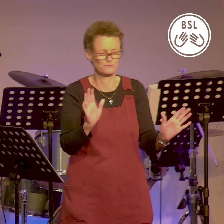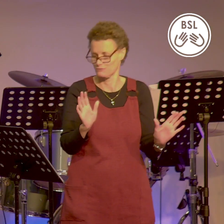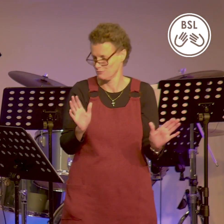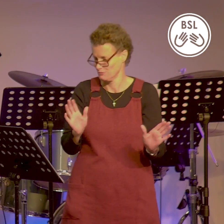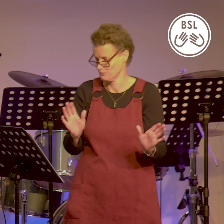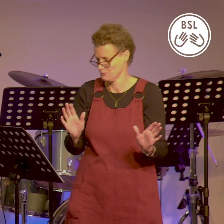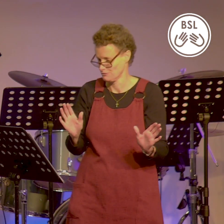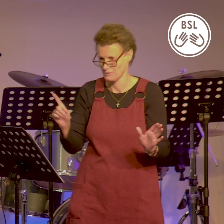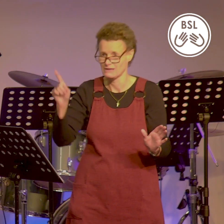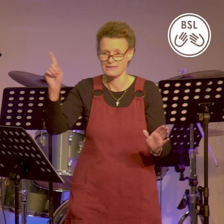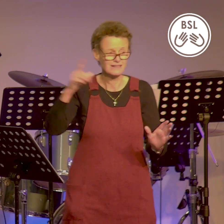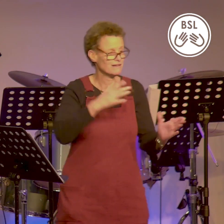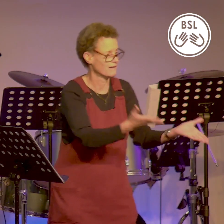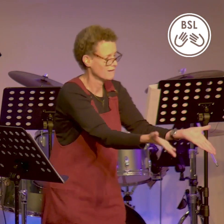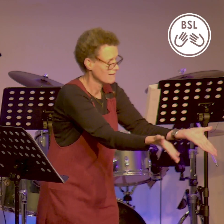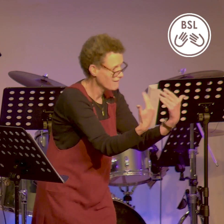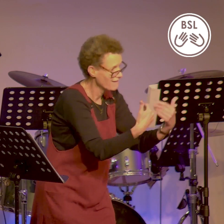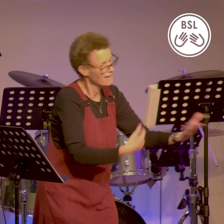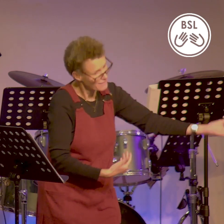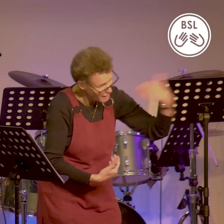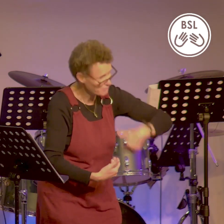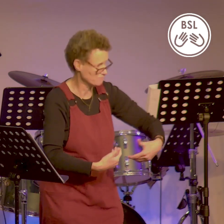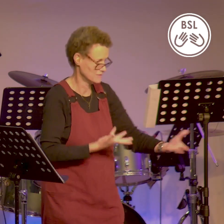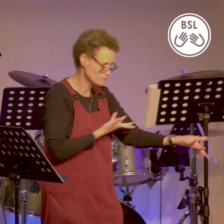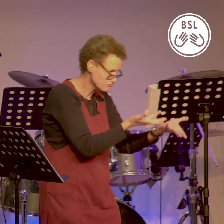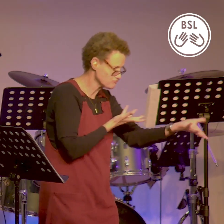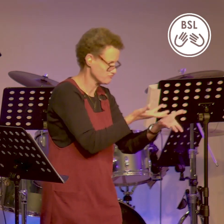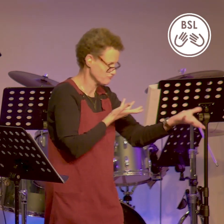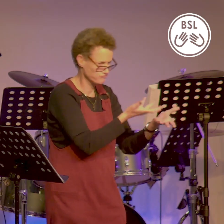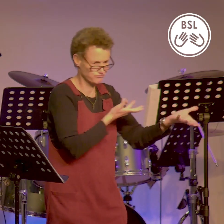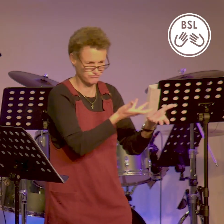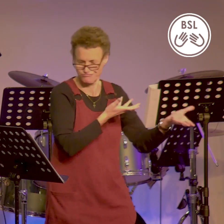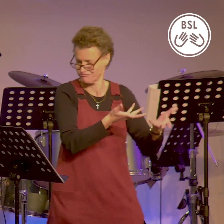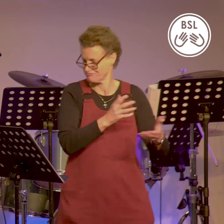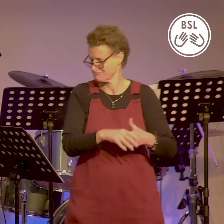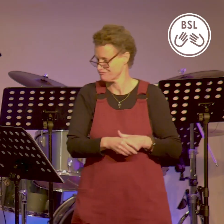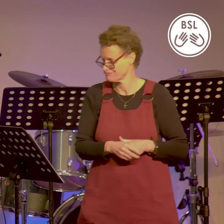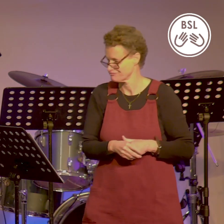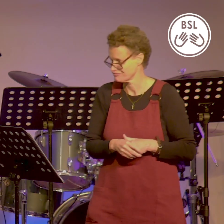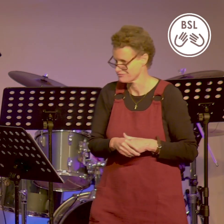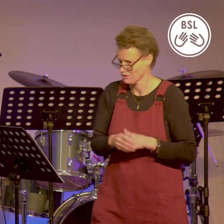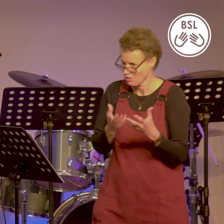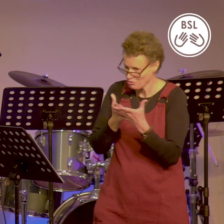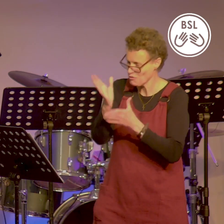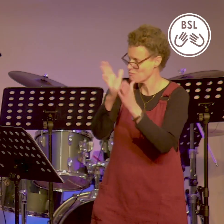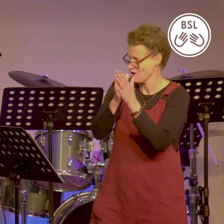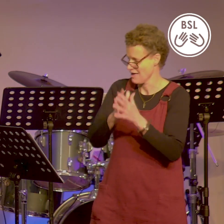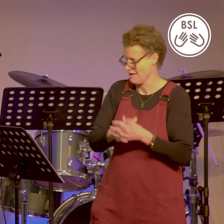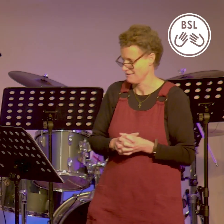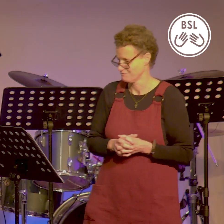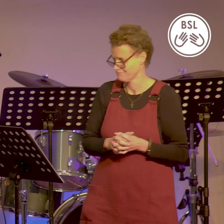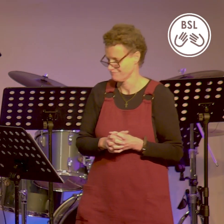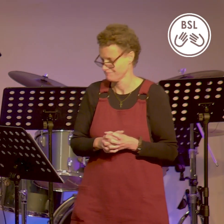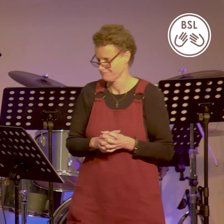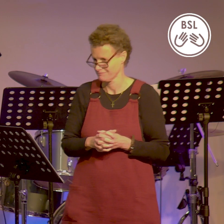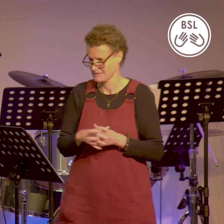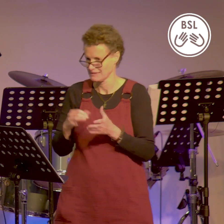God our problems. He invites us to talk things over with him through prayer.